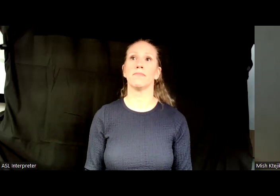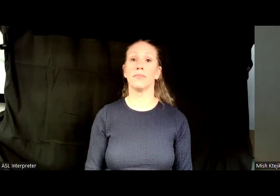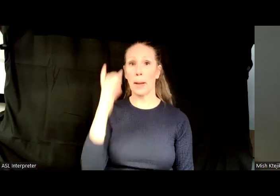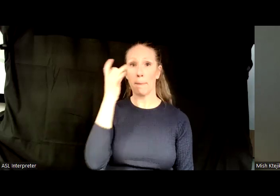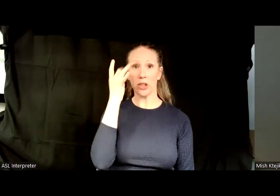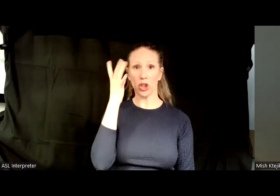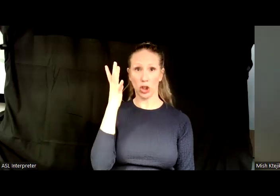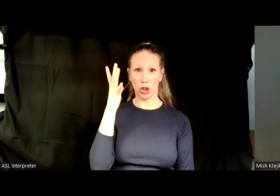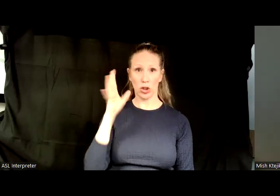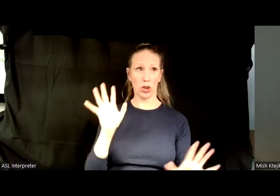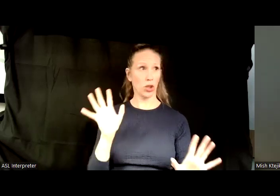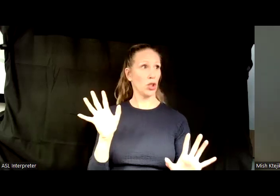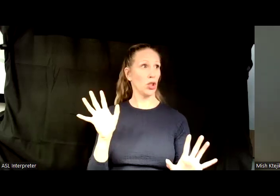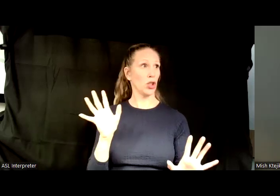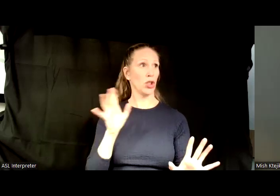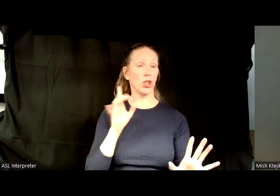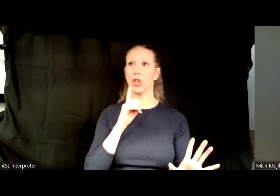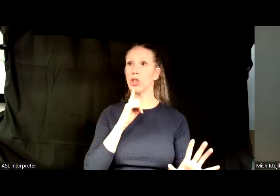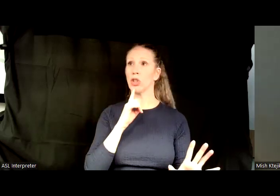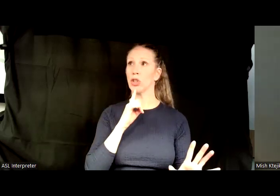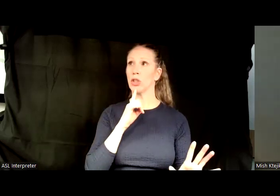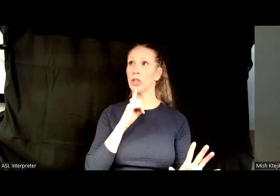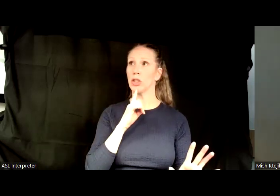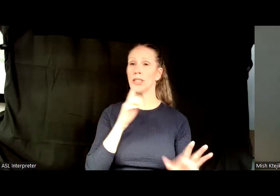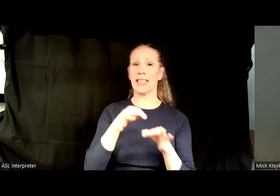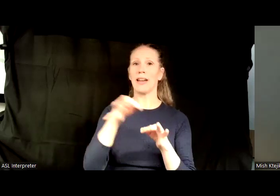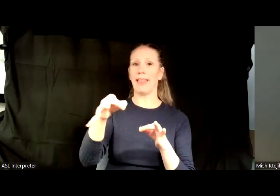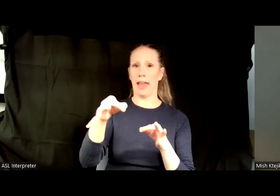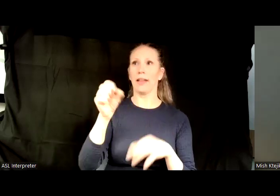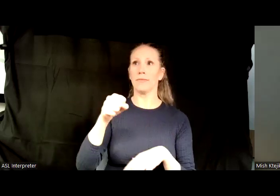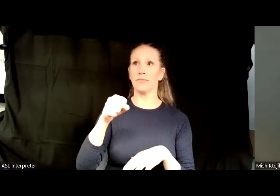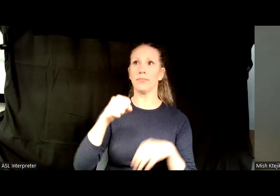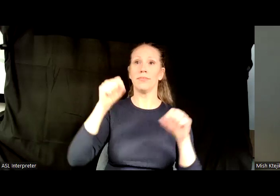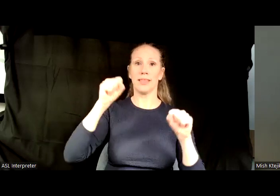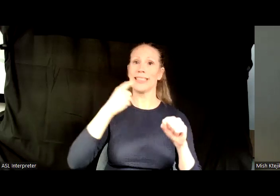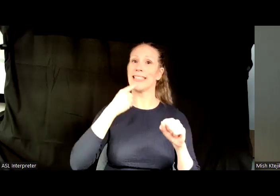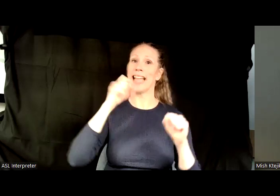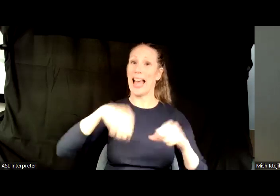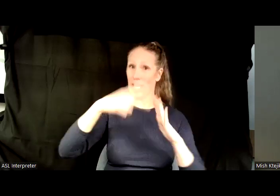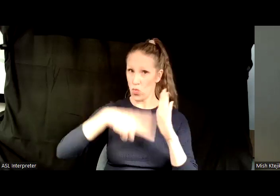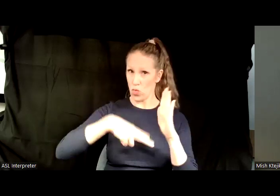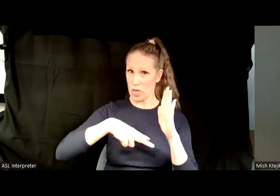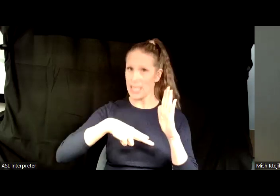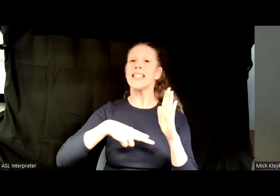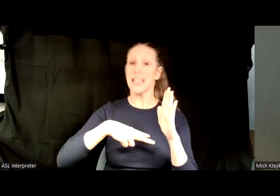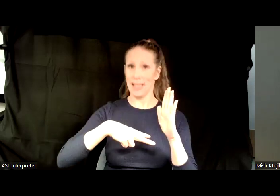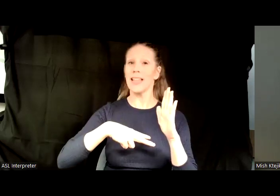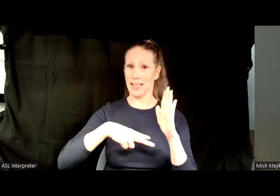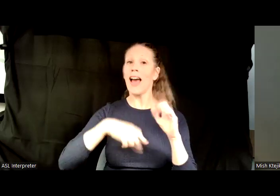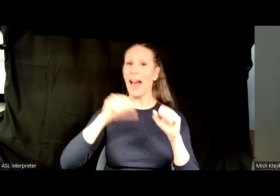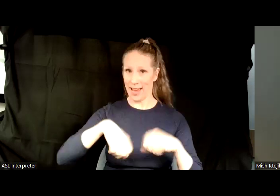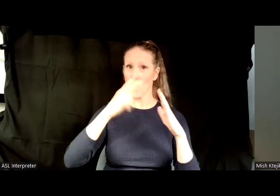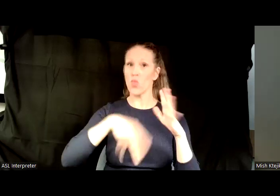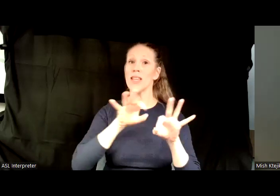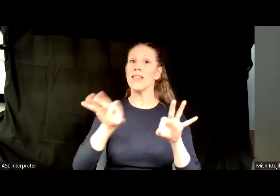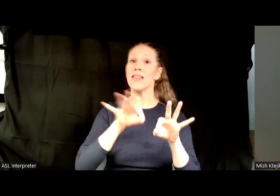Mish, can you hear us? She put it Yeah, on. she gave it. Yeah, what's up? I can read, she's saying. She's saying I can read